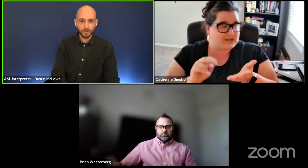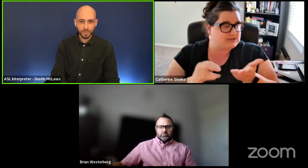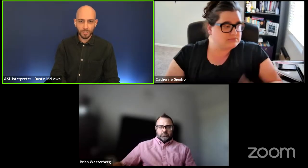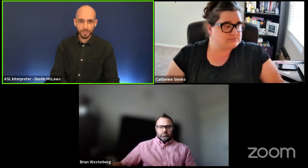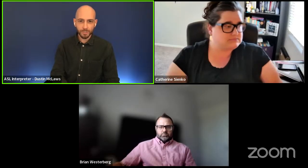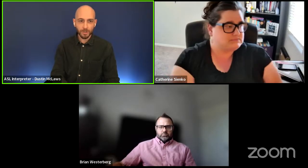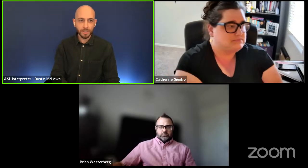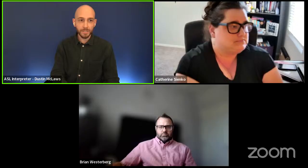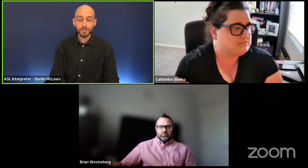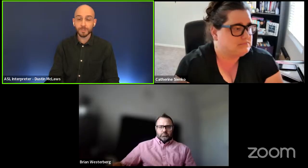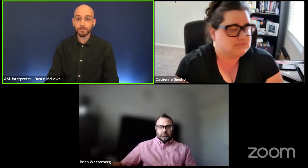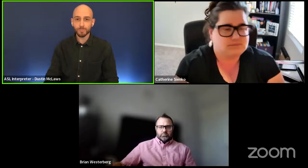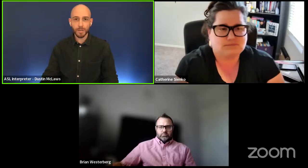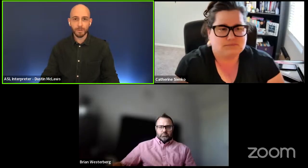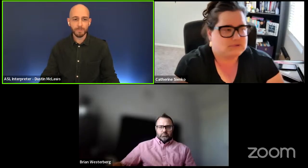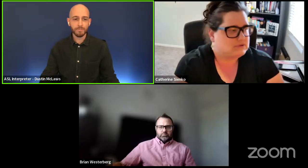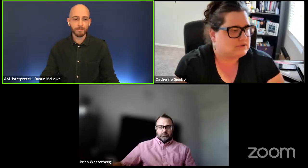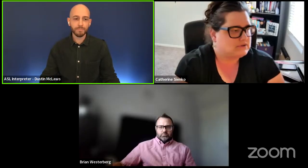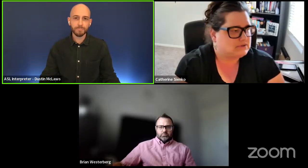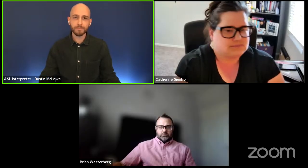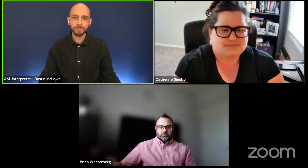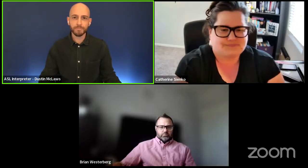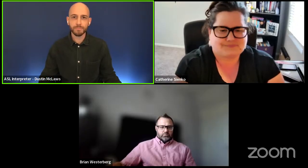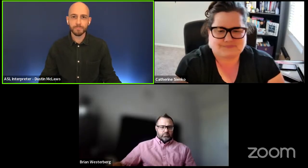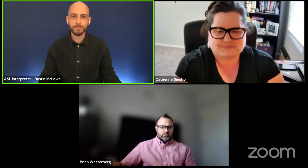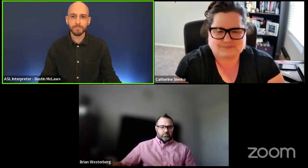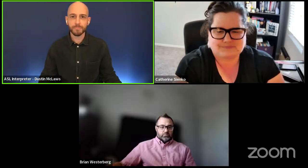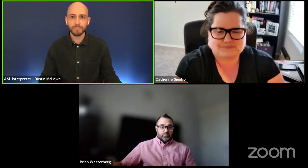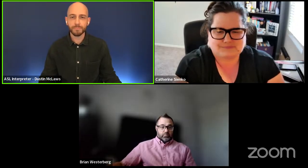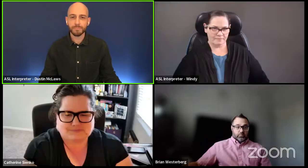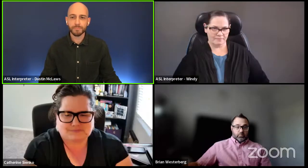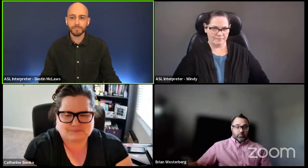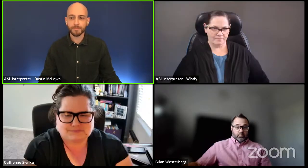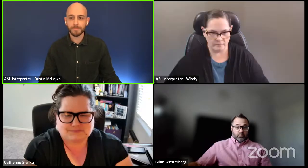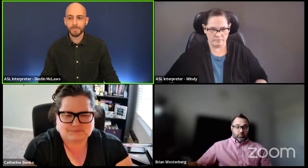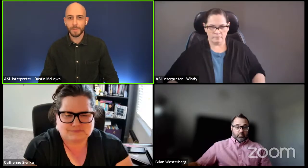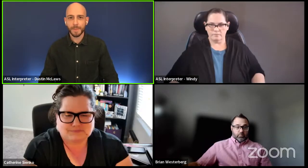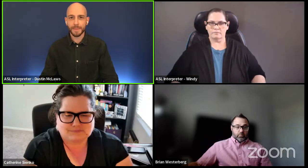the floor for discussion on this. Brian?